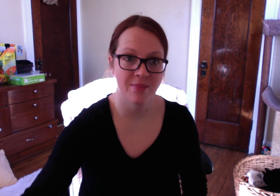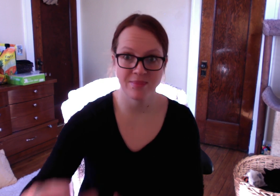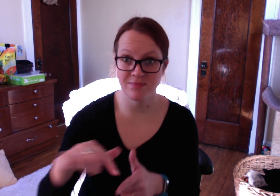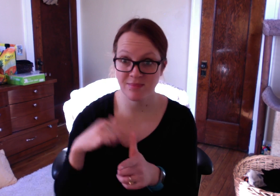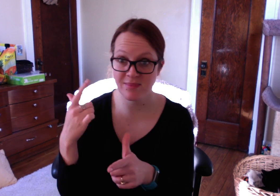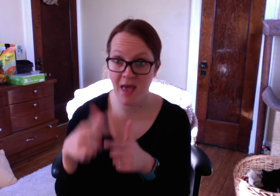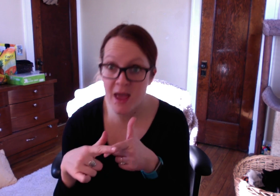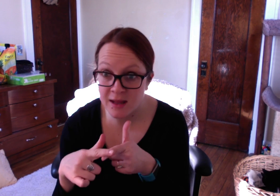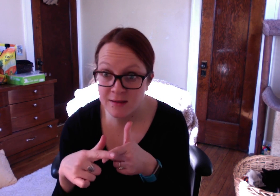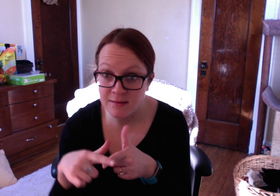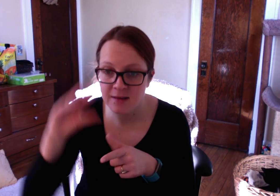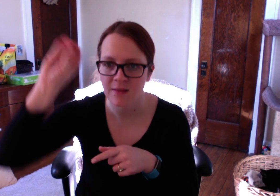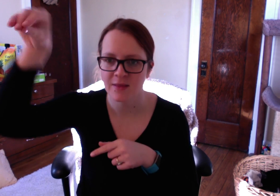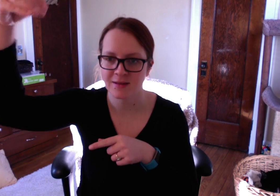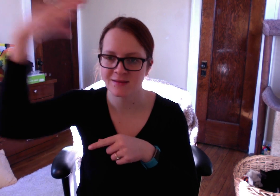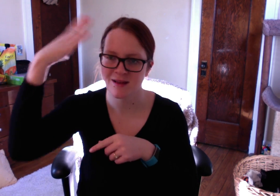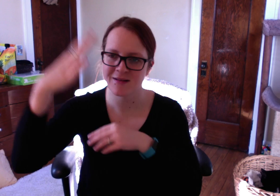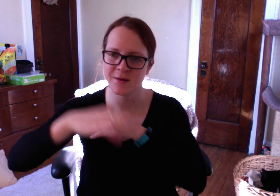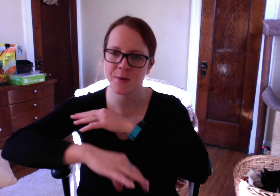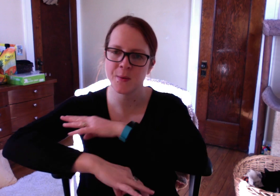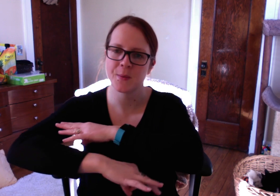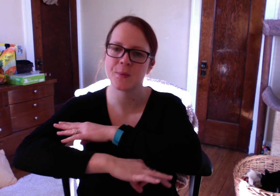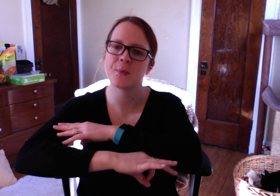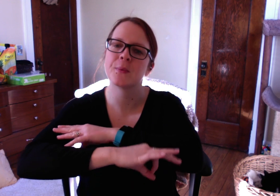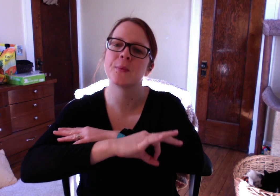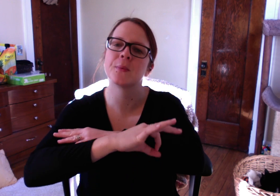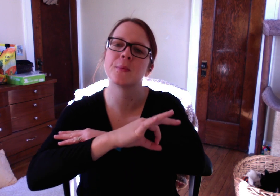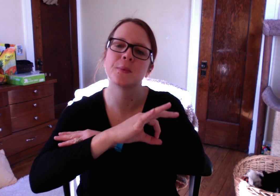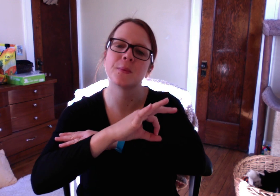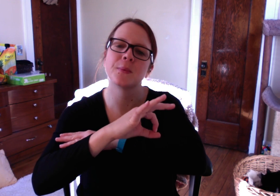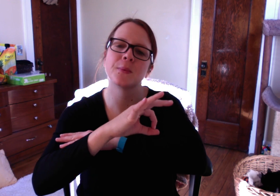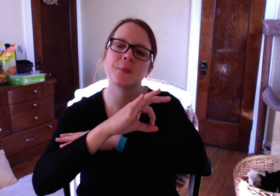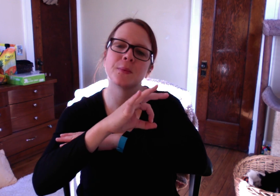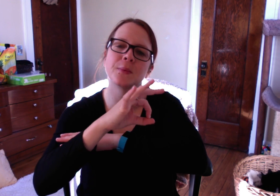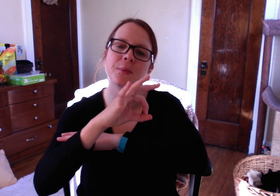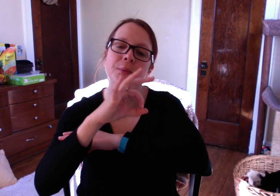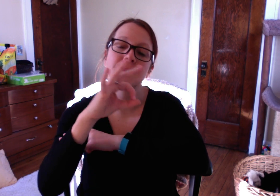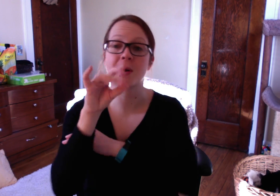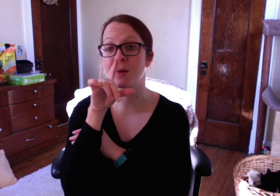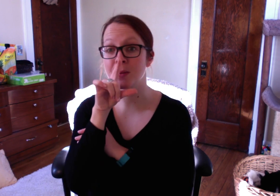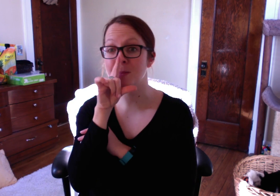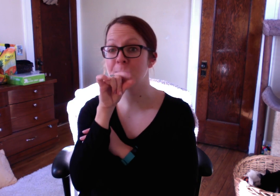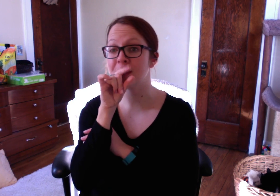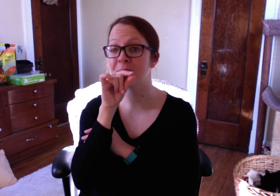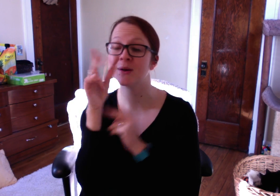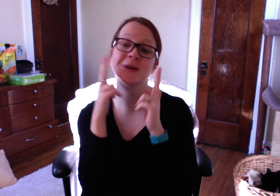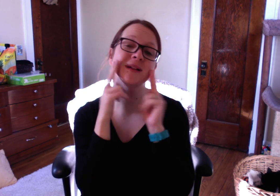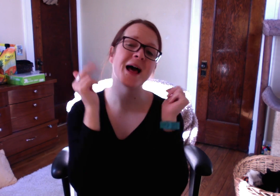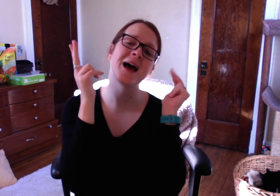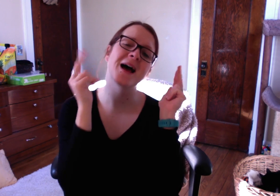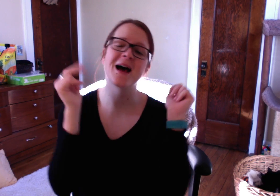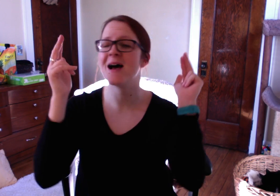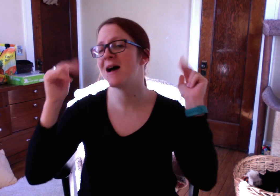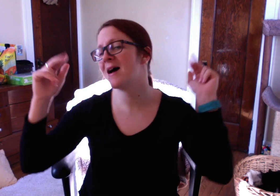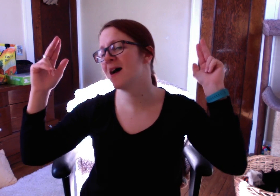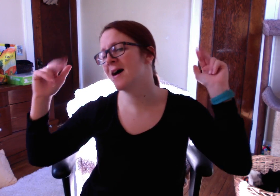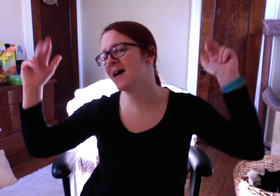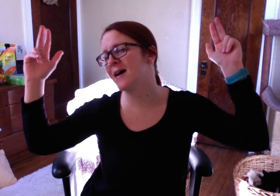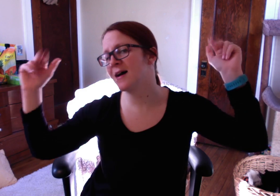And the sun came up. The birds sang their welcoming songs. The bright light of the